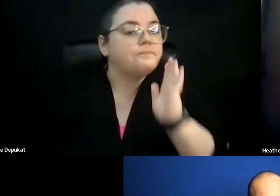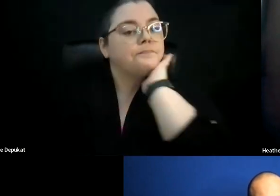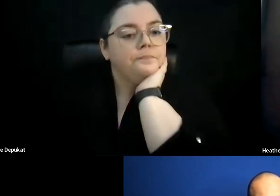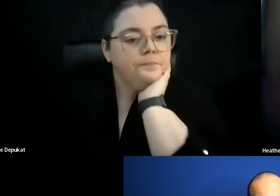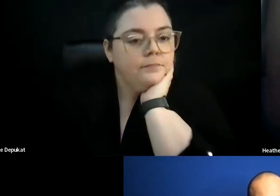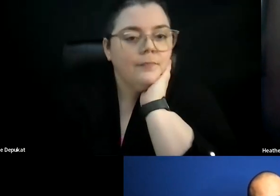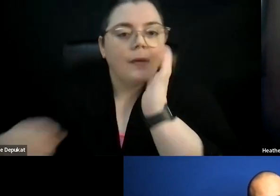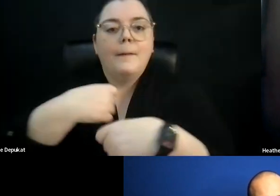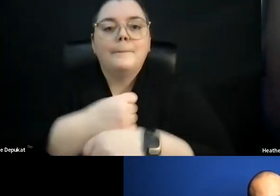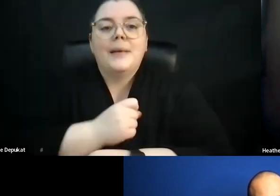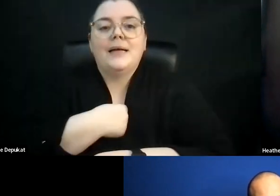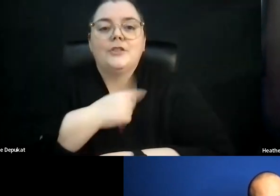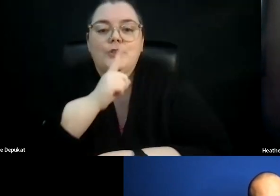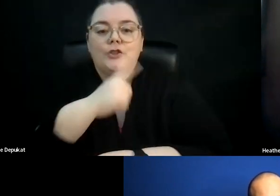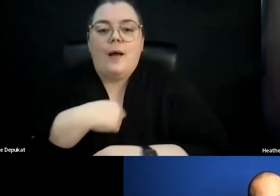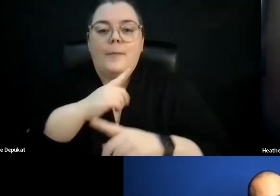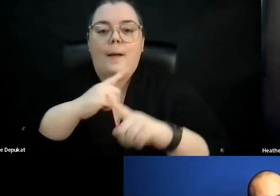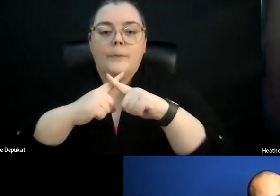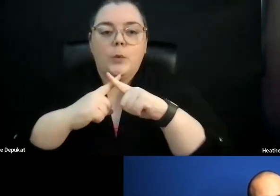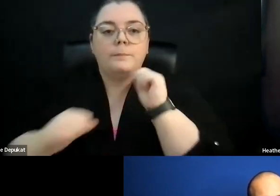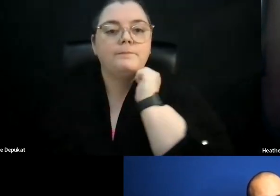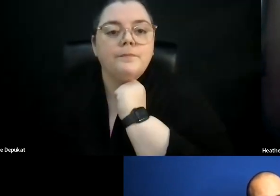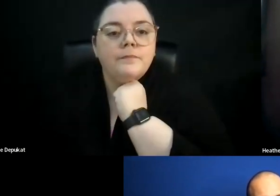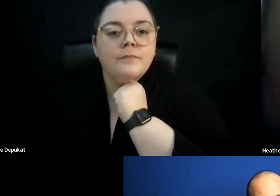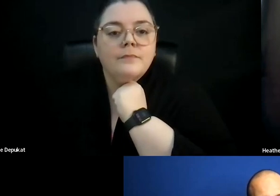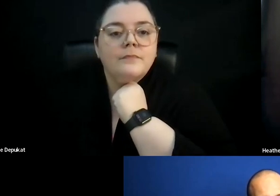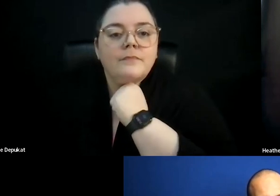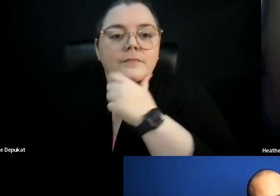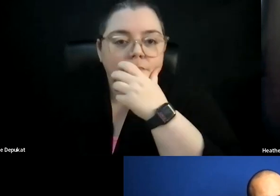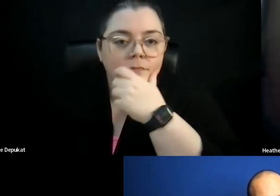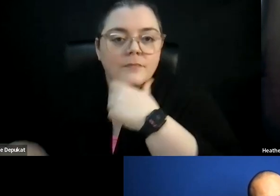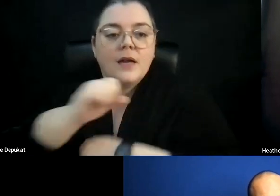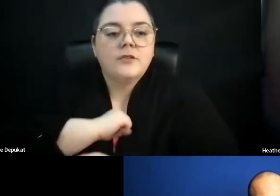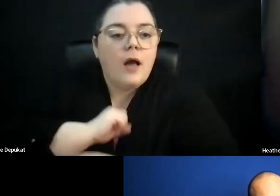Thank you for giving me time to make sure I was on mute for coughing.